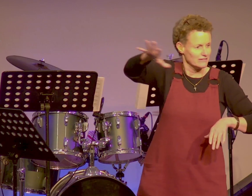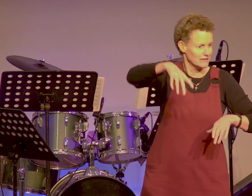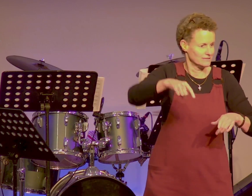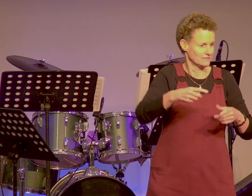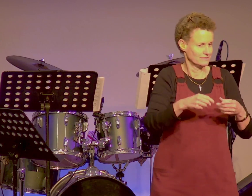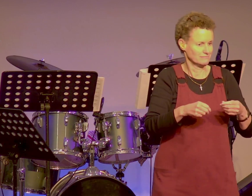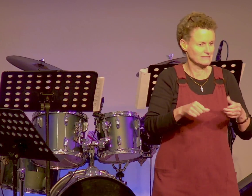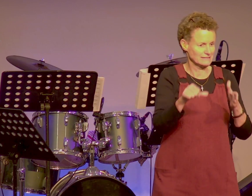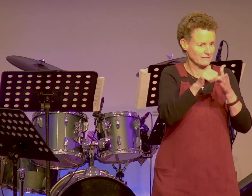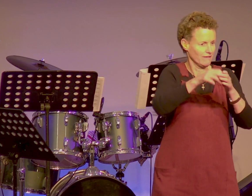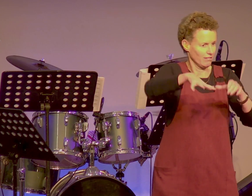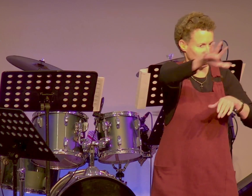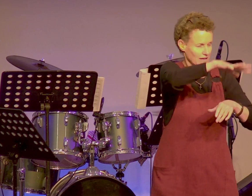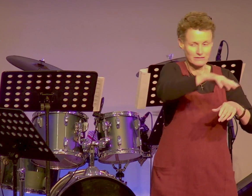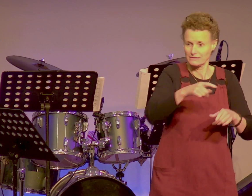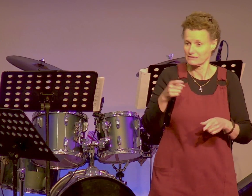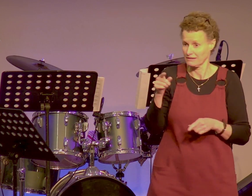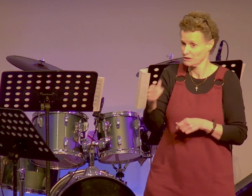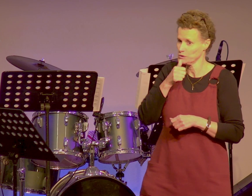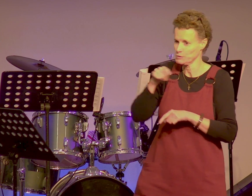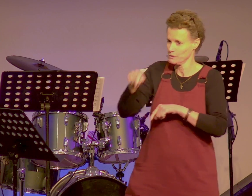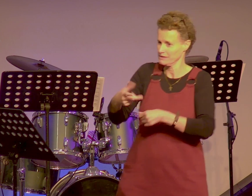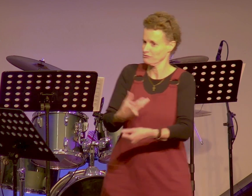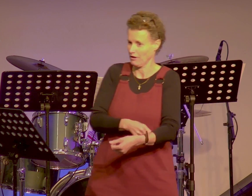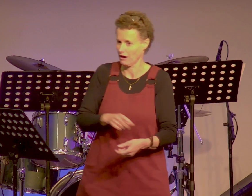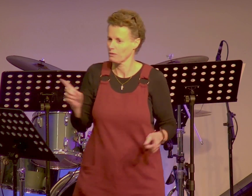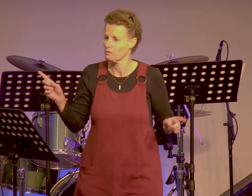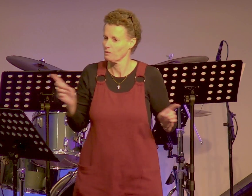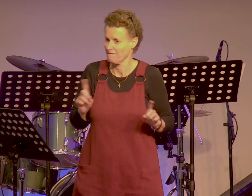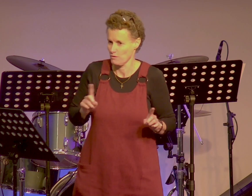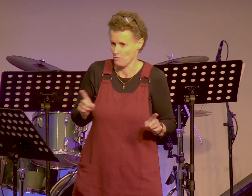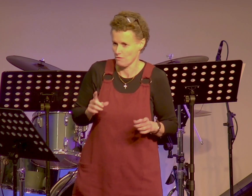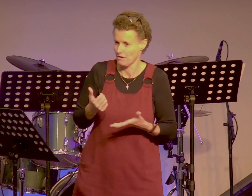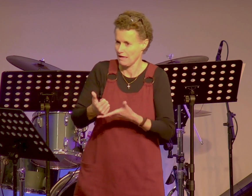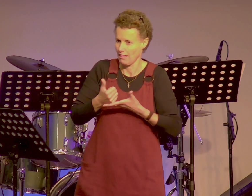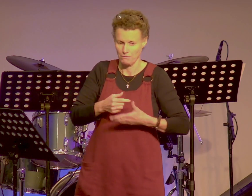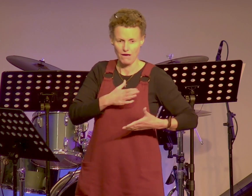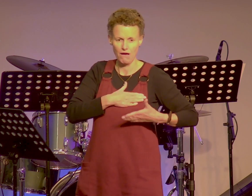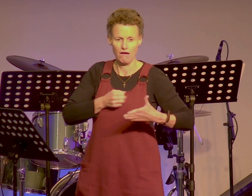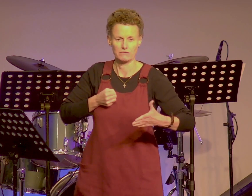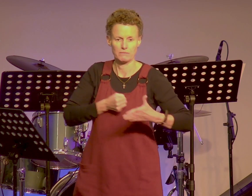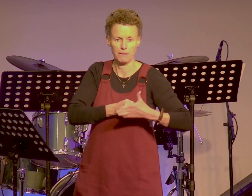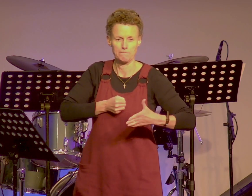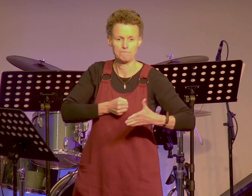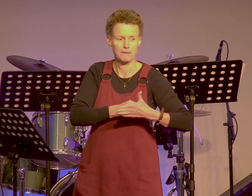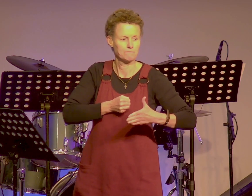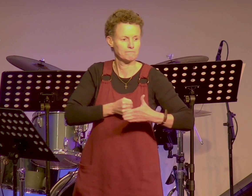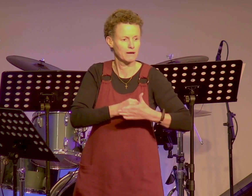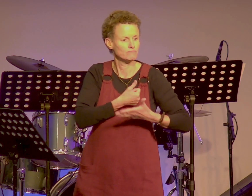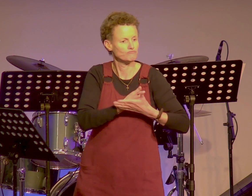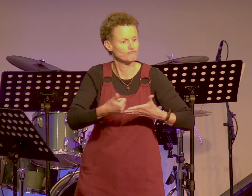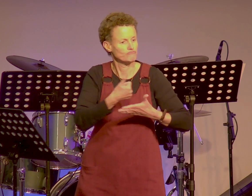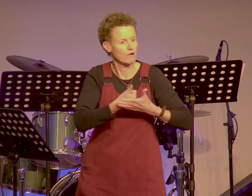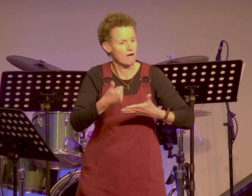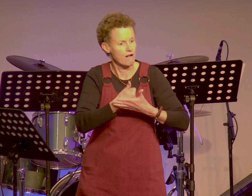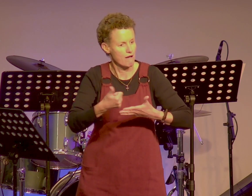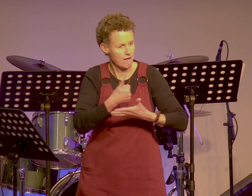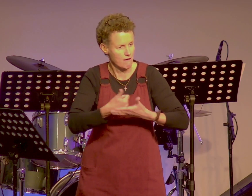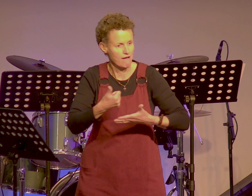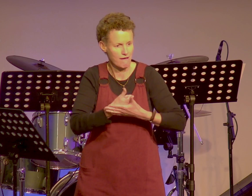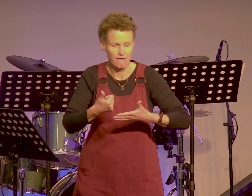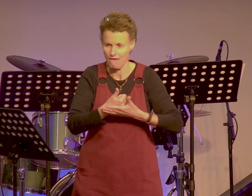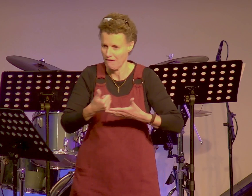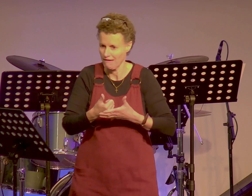in very hot countries and difficult areas, that drug is actually helping their heart to beat well